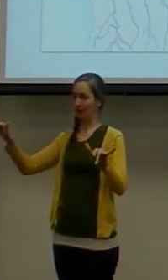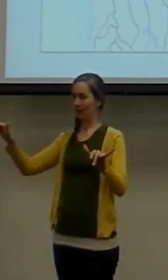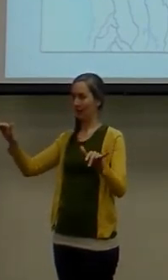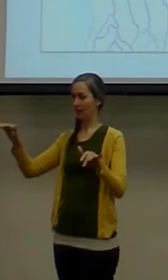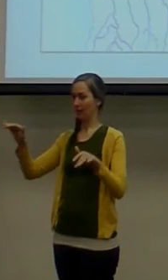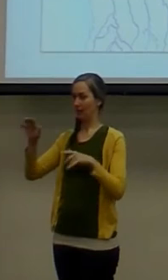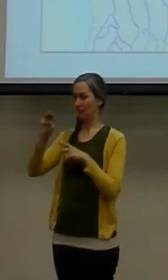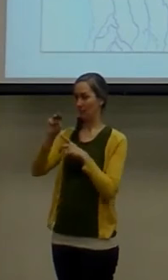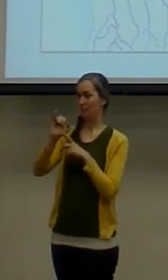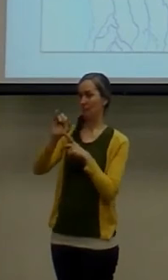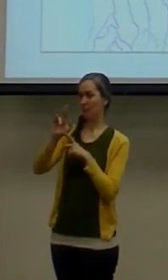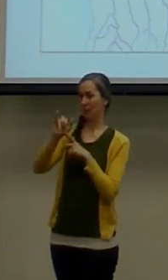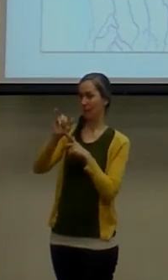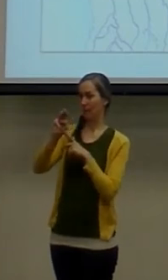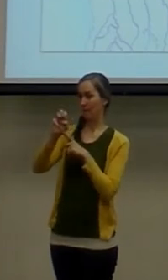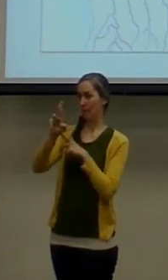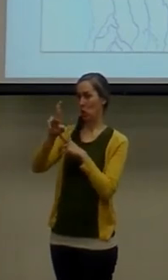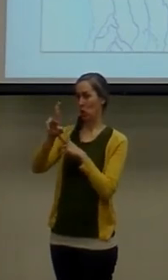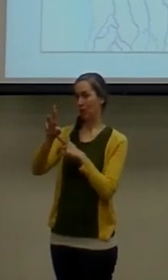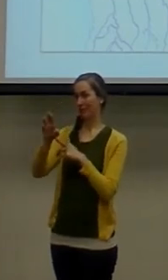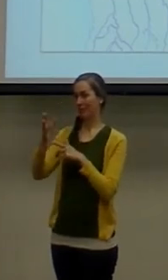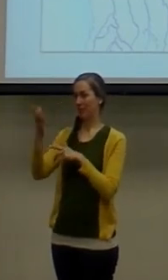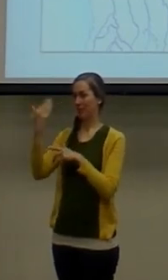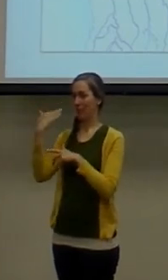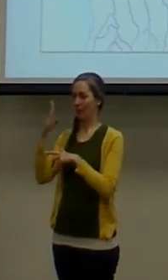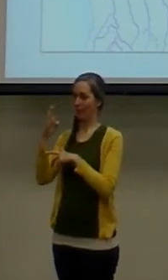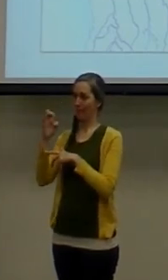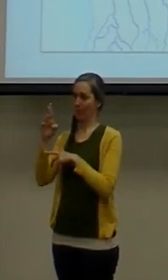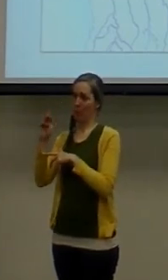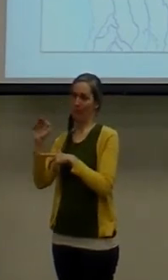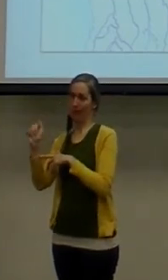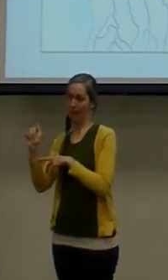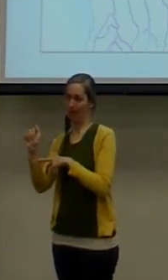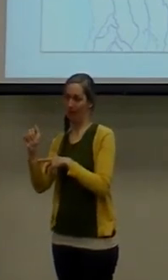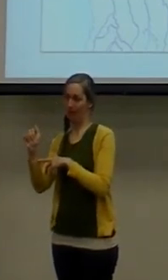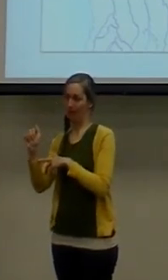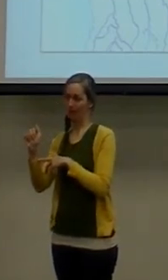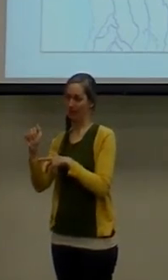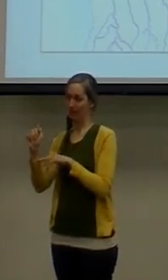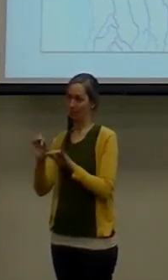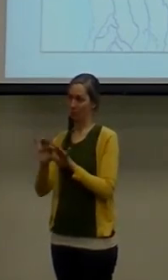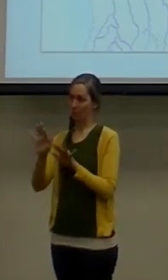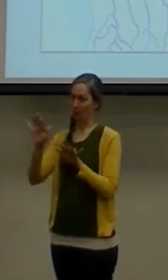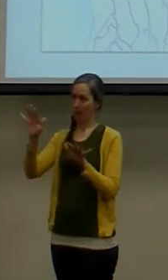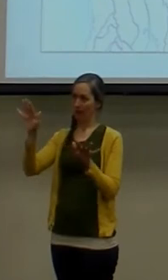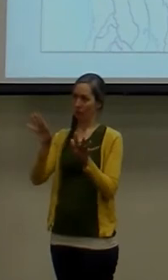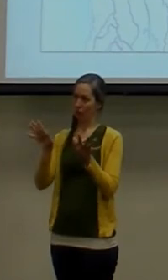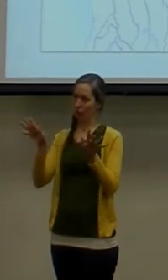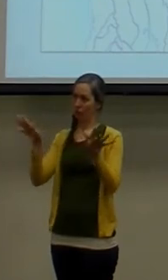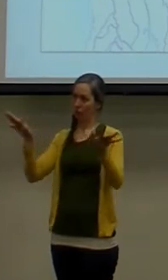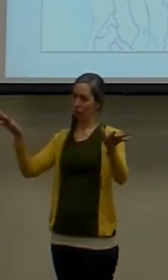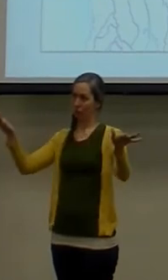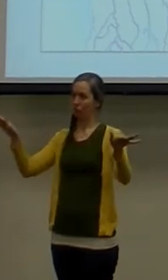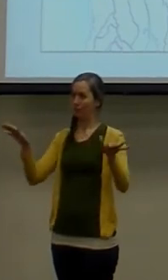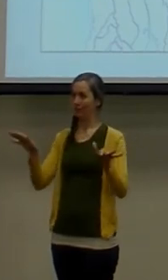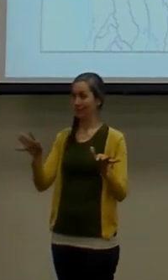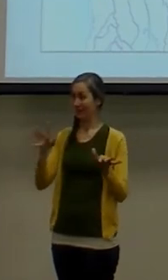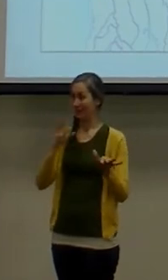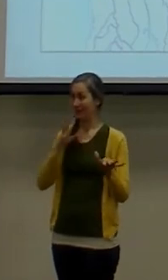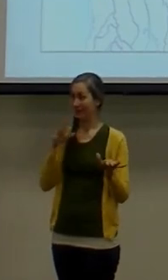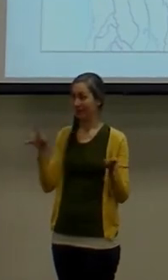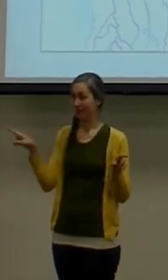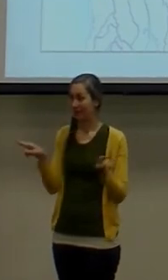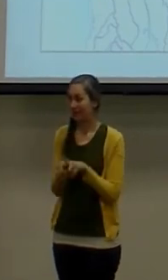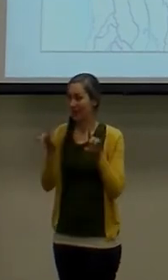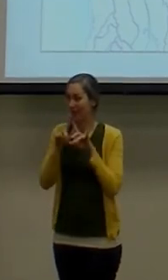Myanmar today, we used to call them Burma. Myanmar today, in a state called Chan, speak the same